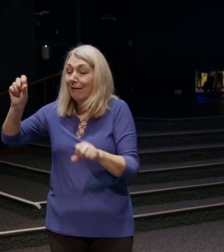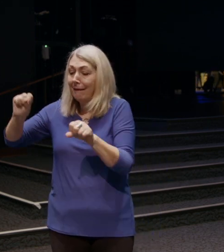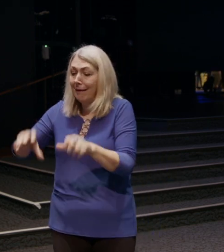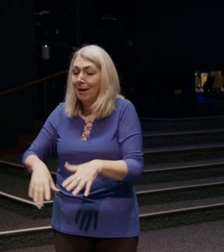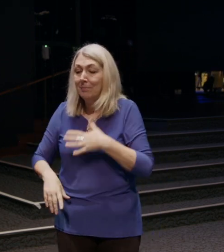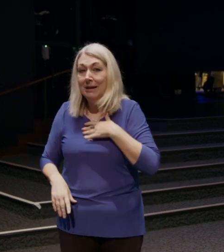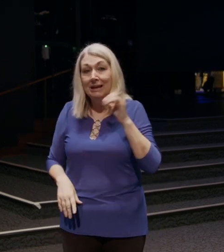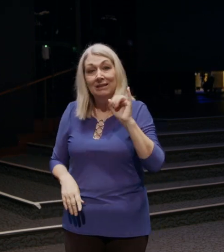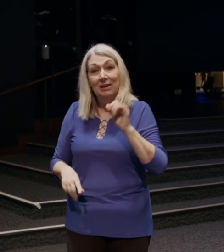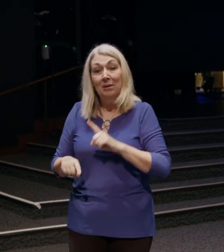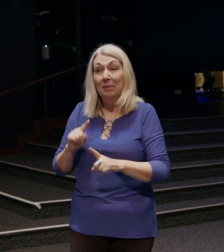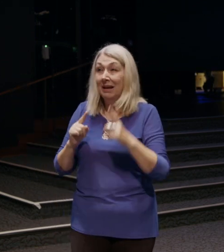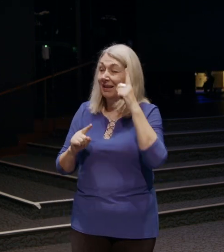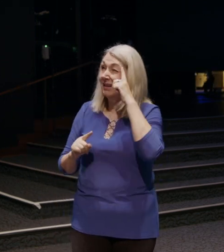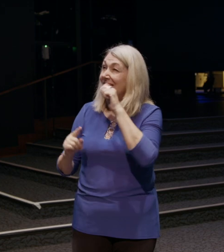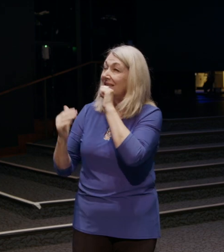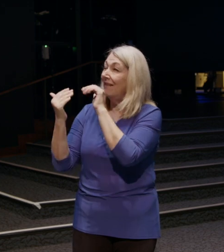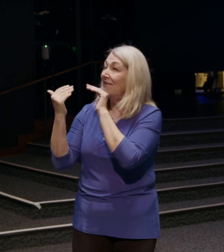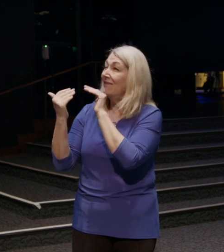But I can't call it unfair,